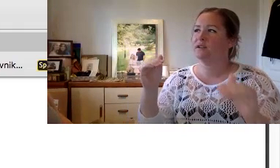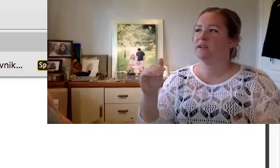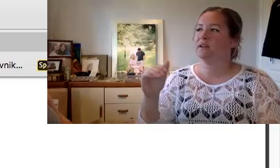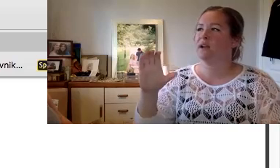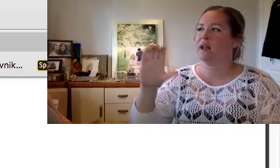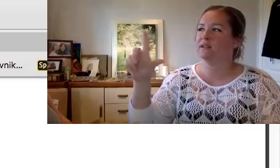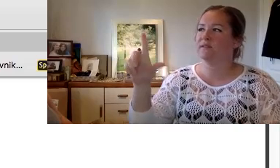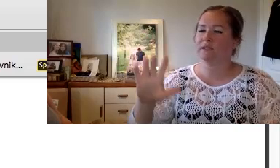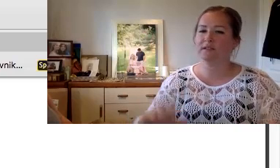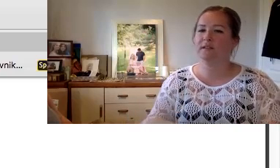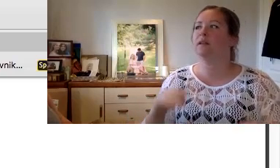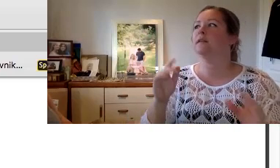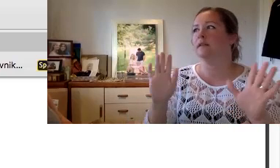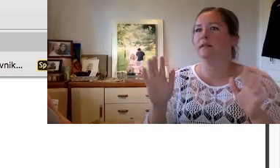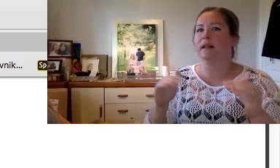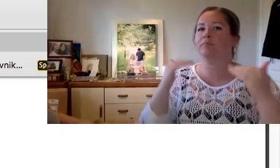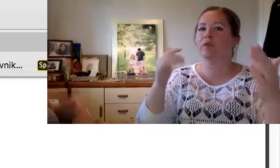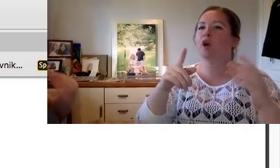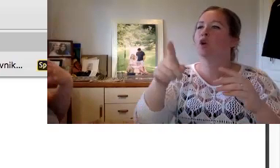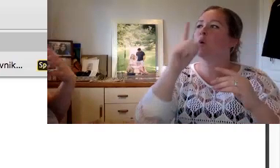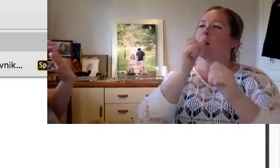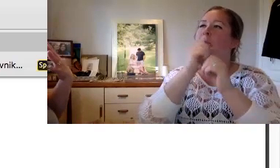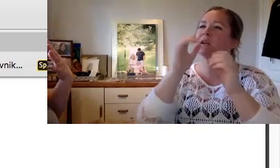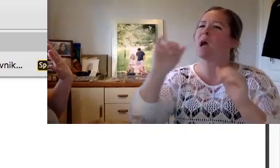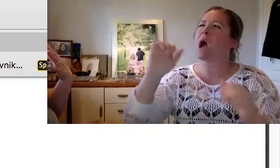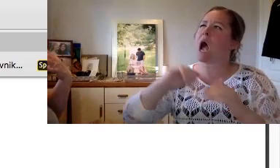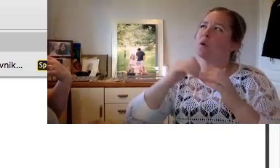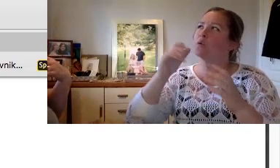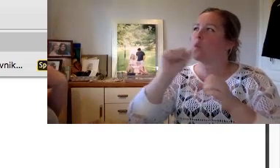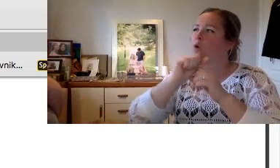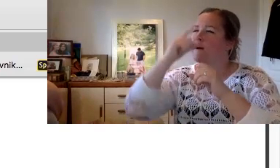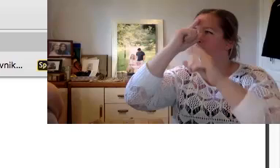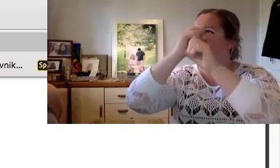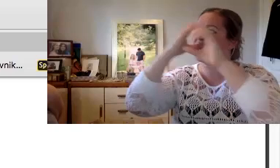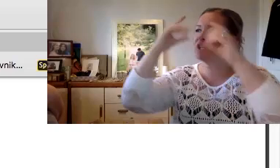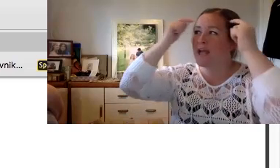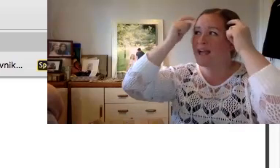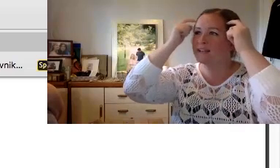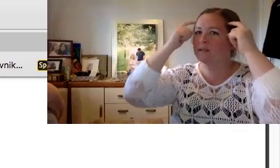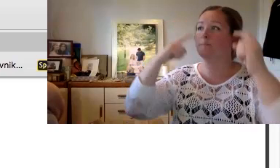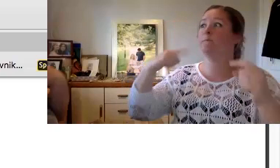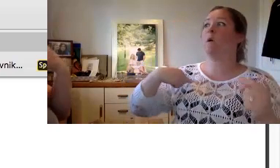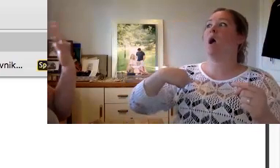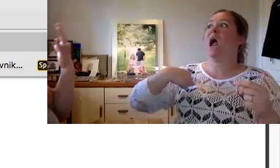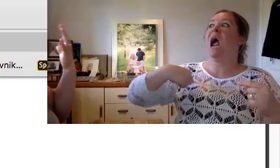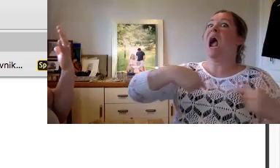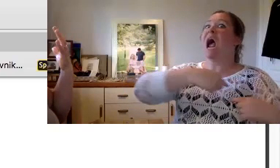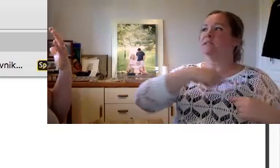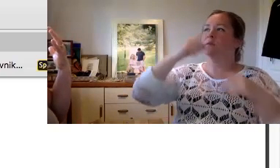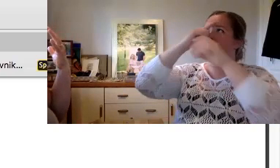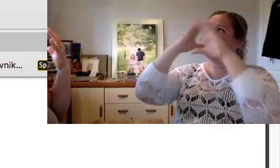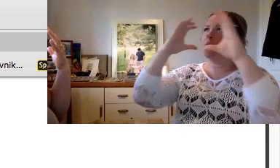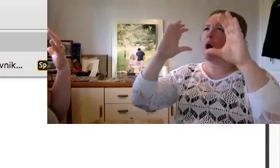Those are clarifiers for ASL, and that just to give you a visual example about ASL, how to, you have to visually